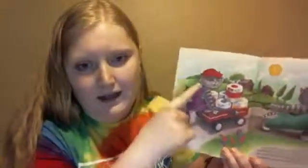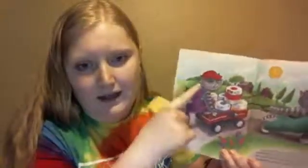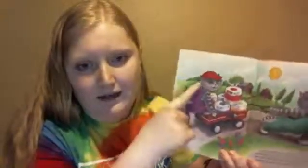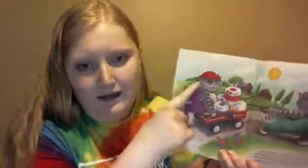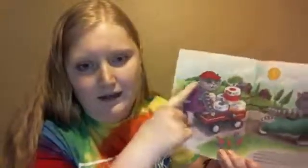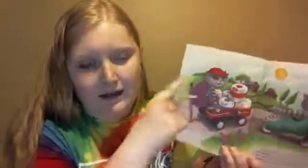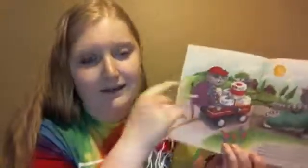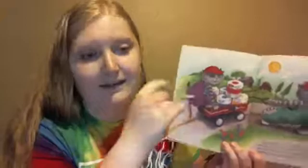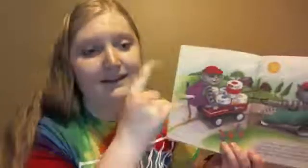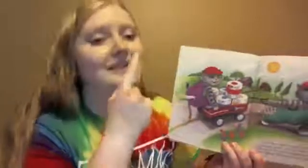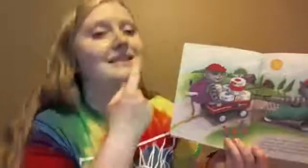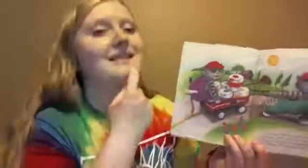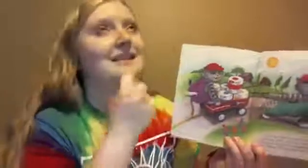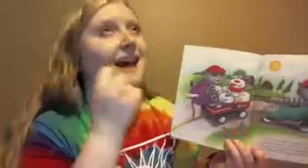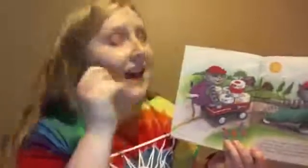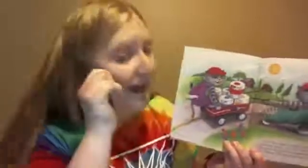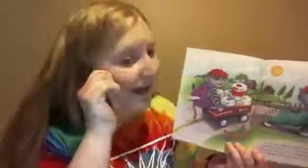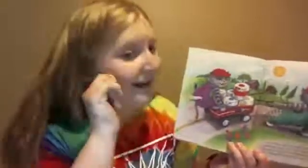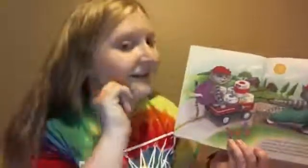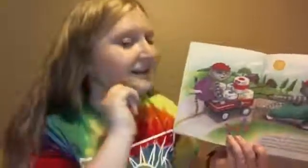he is tan.